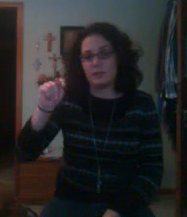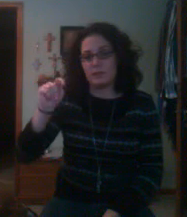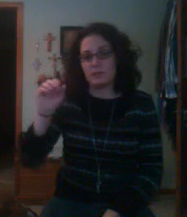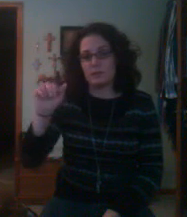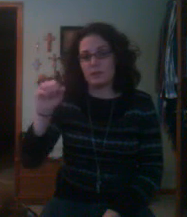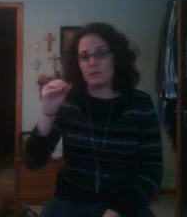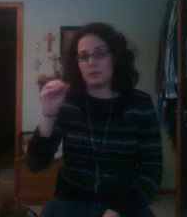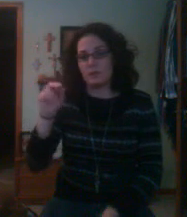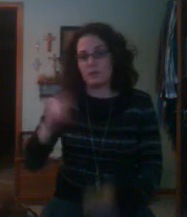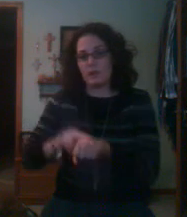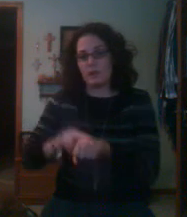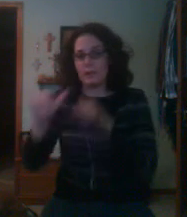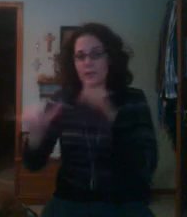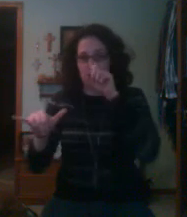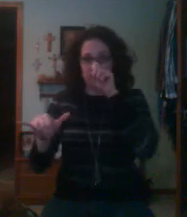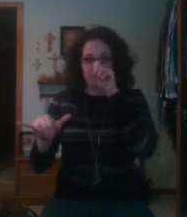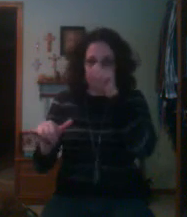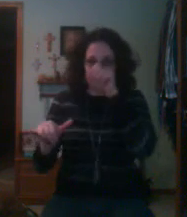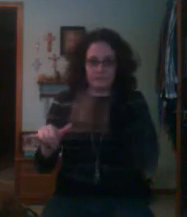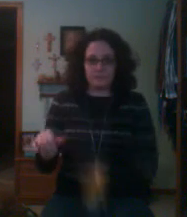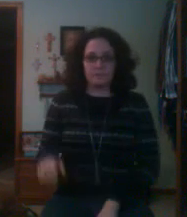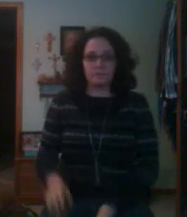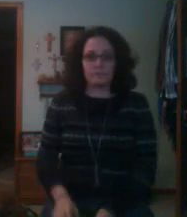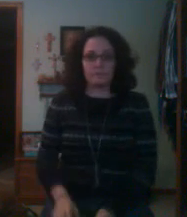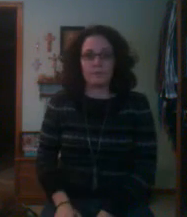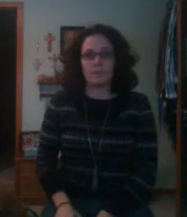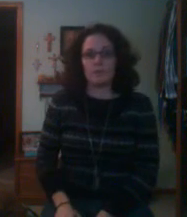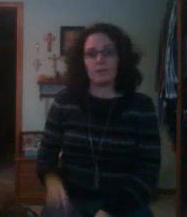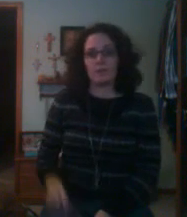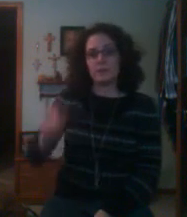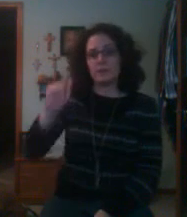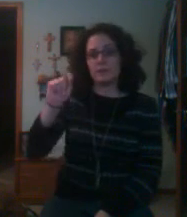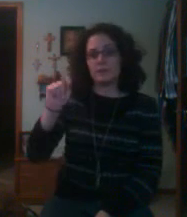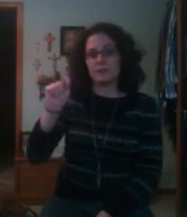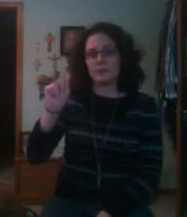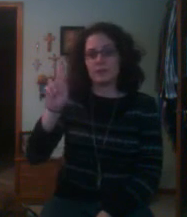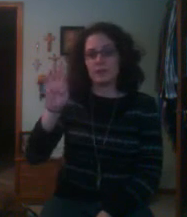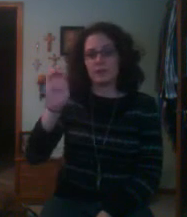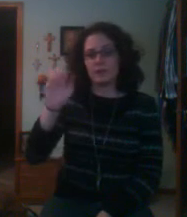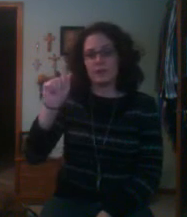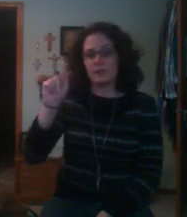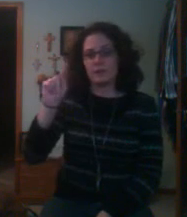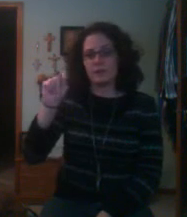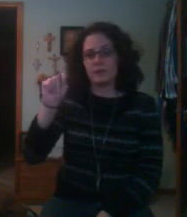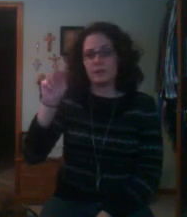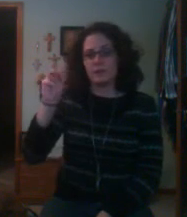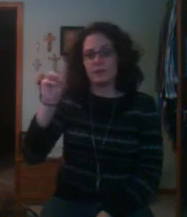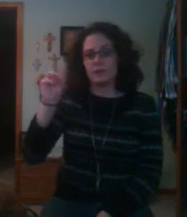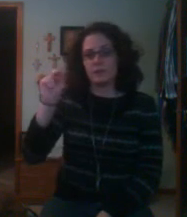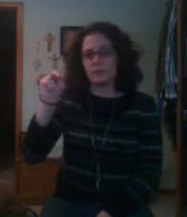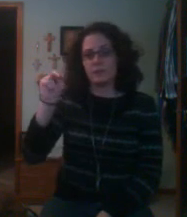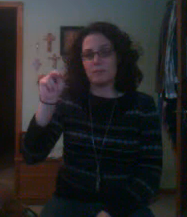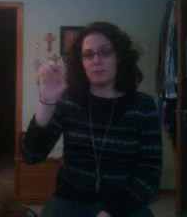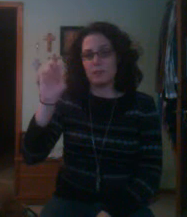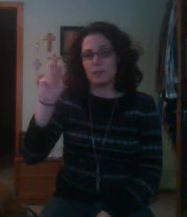Okay, the treatment is how we're manipulating the independent variable. So in this case, our treatment is the miracle grow. And most of the time, the treatment